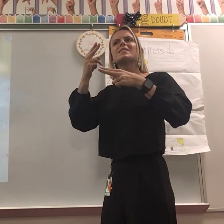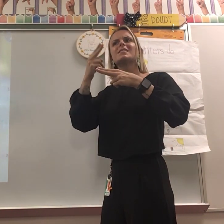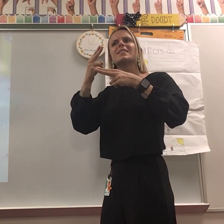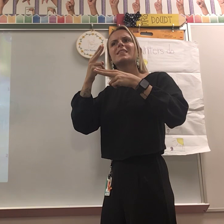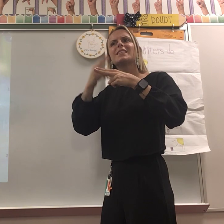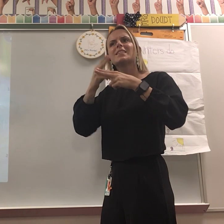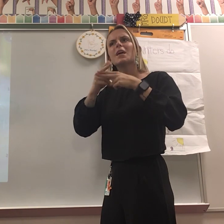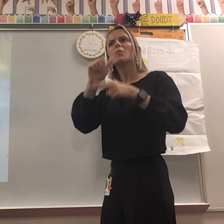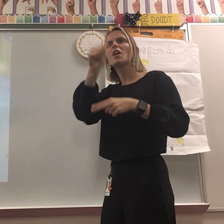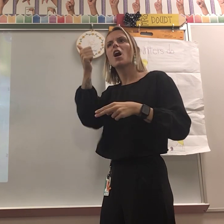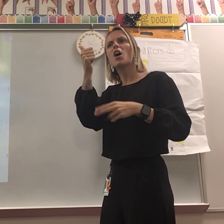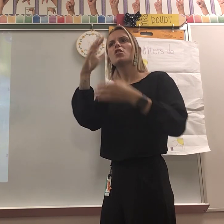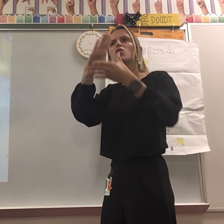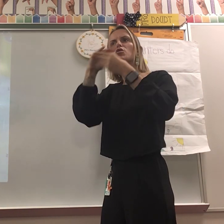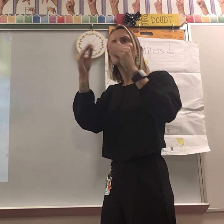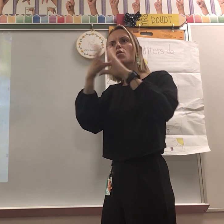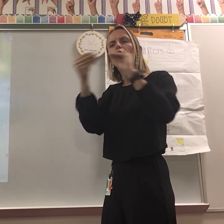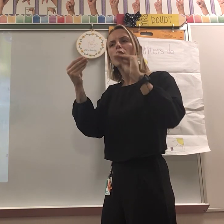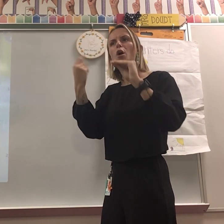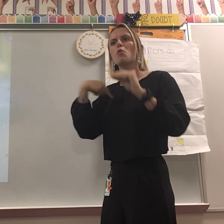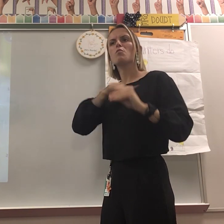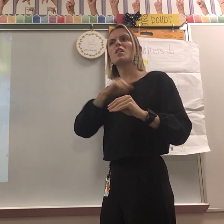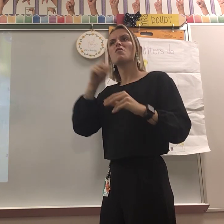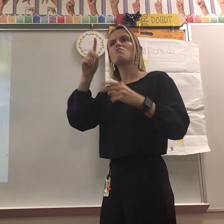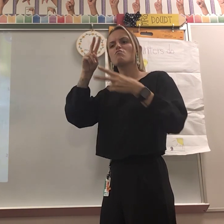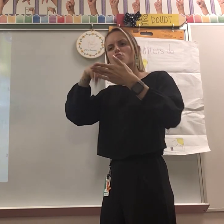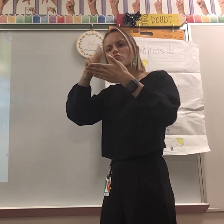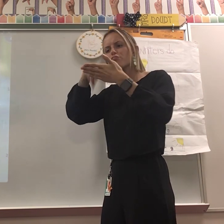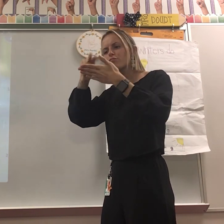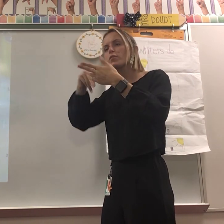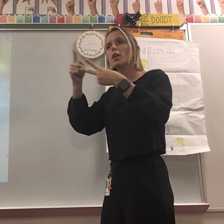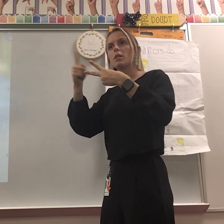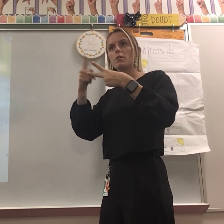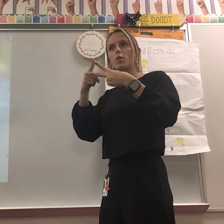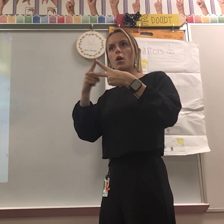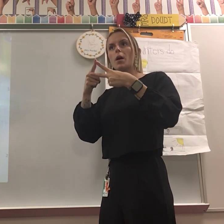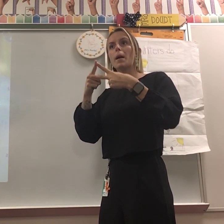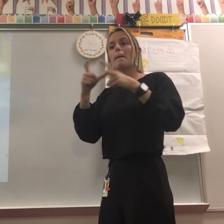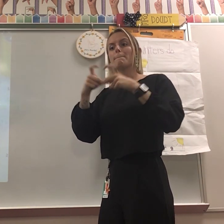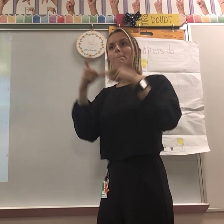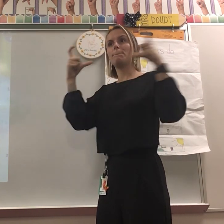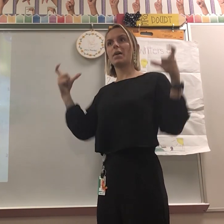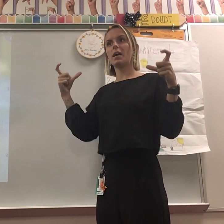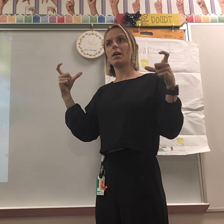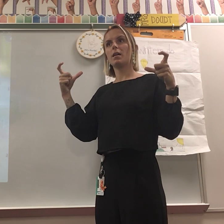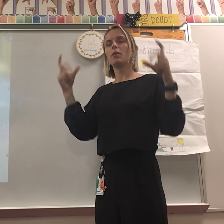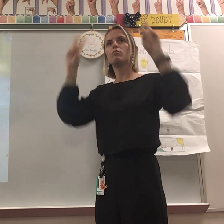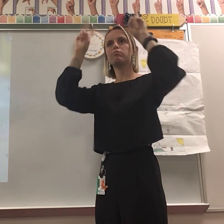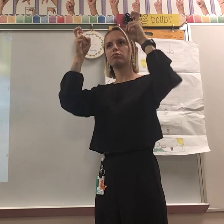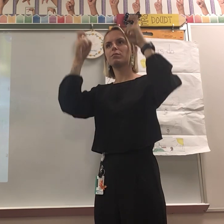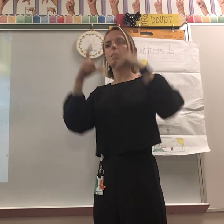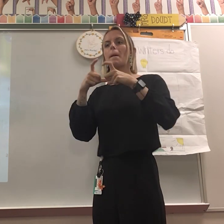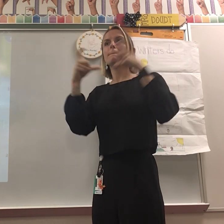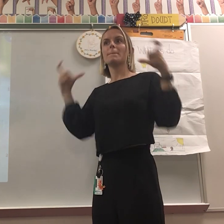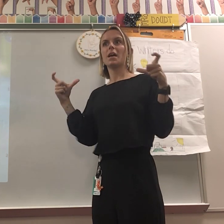text we read? One was big bugs. What is the name of the other text we read?